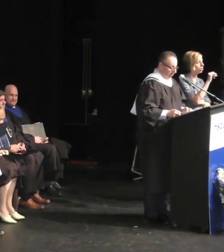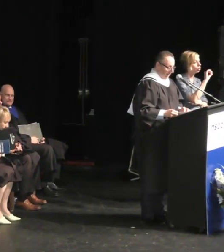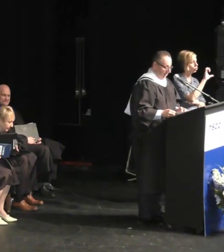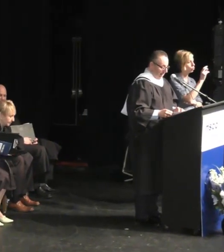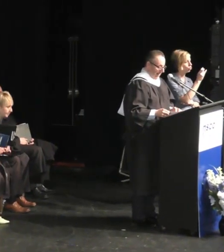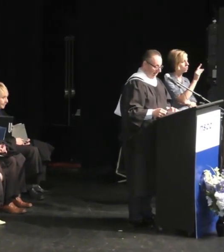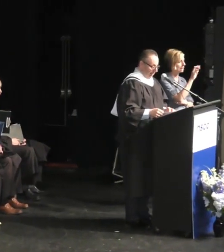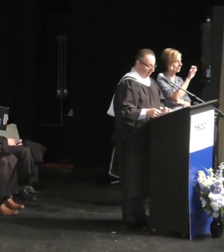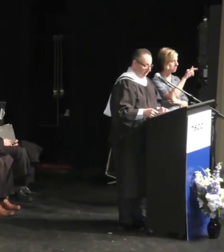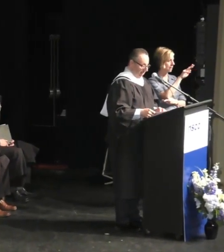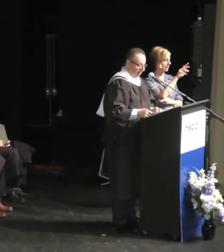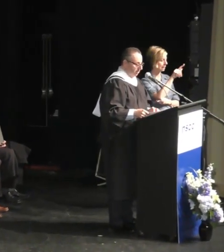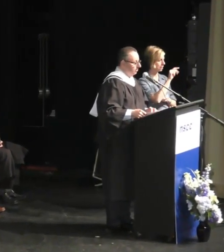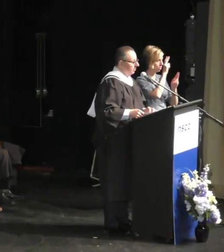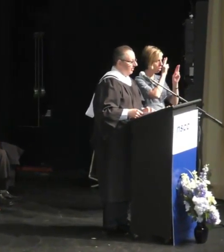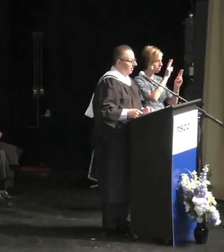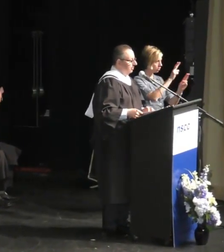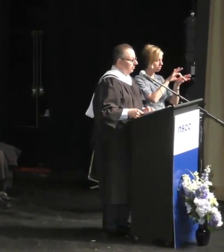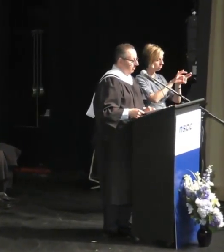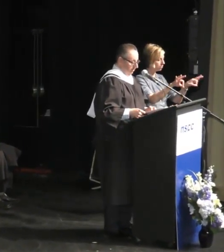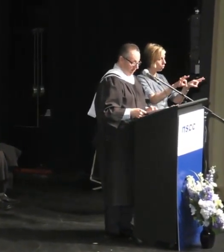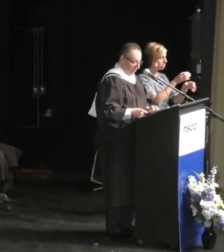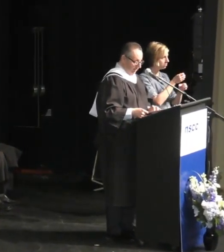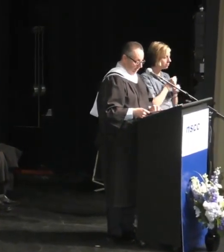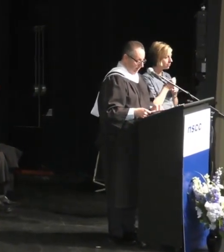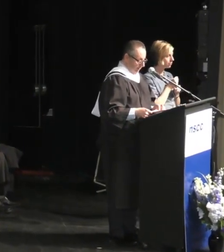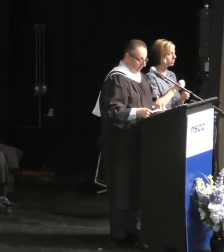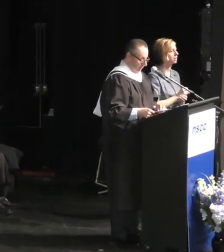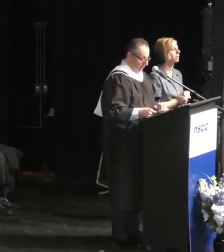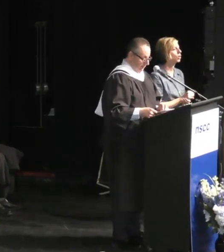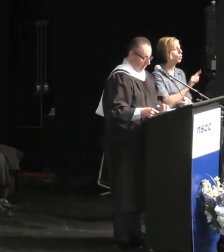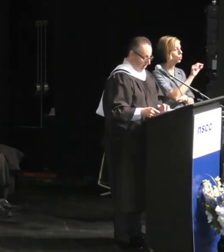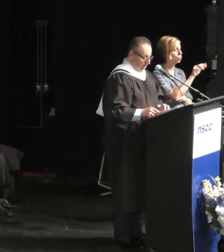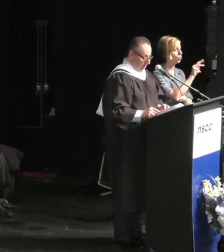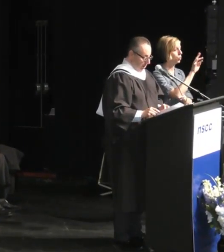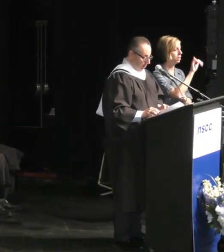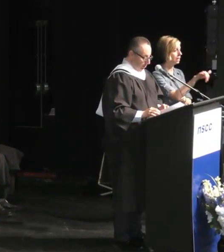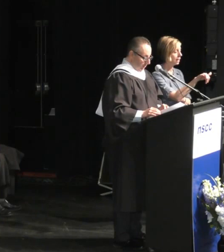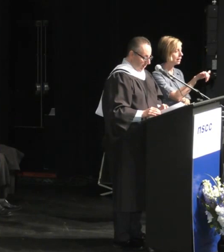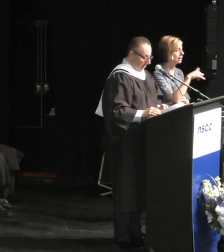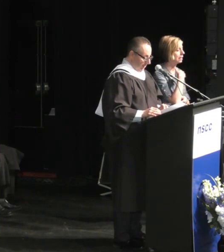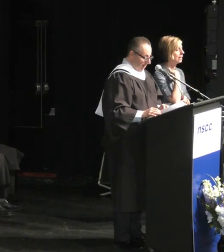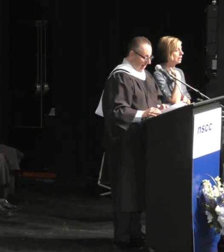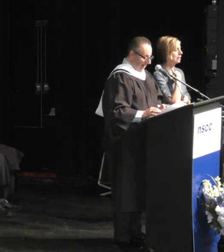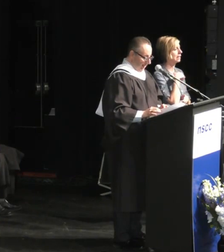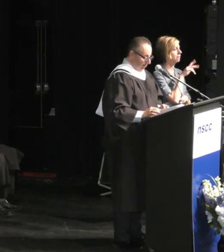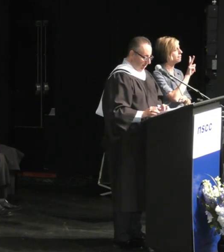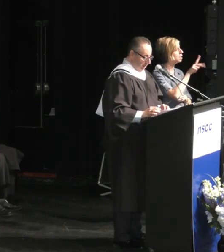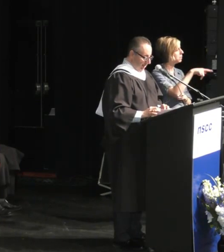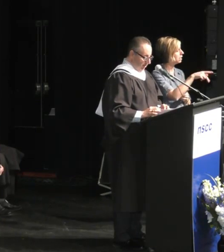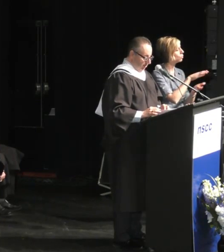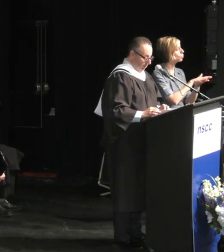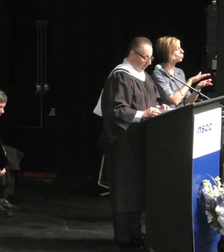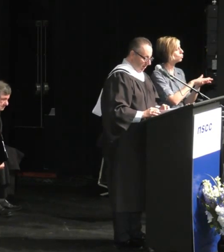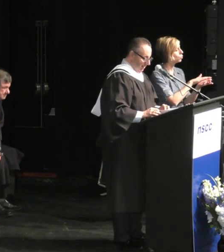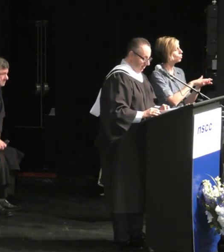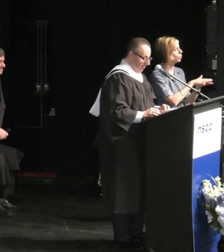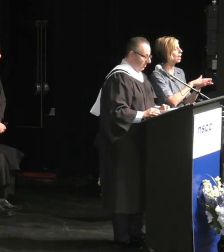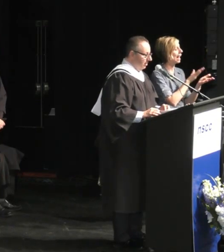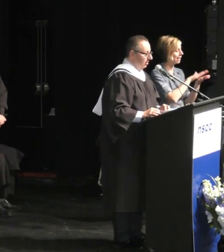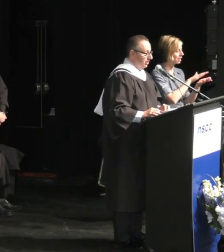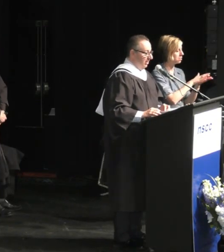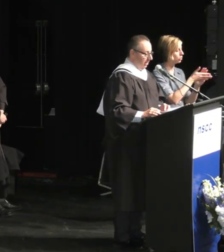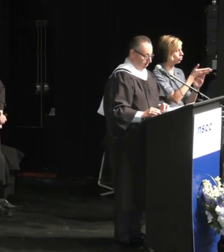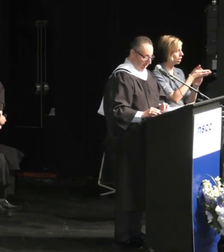Carolyn Toomey, Academic Chair, School of Health and Human Services. Bruce Clark, Academic Chair, School of Trades